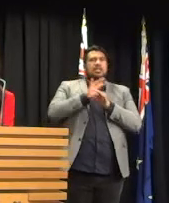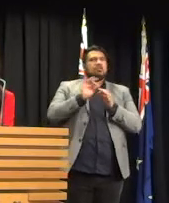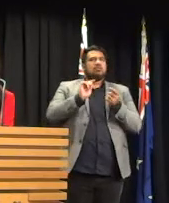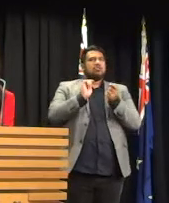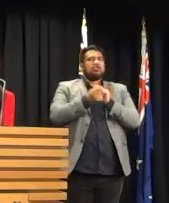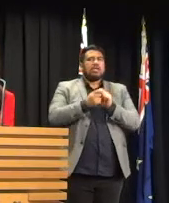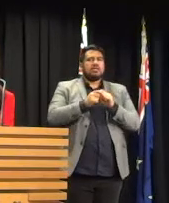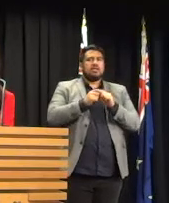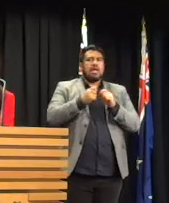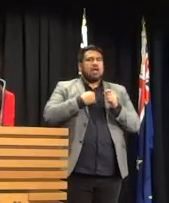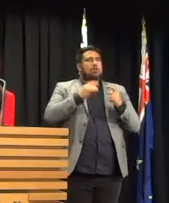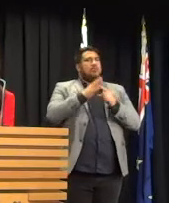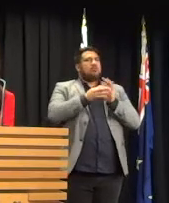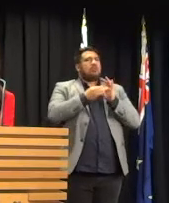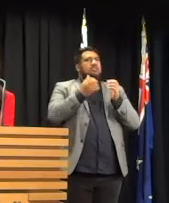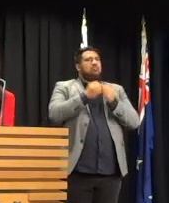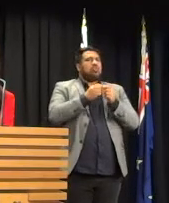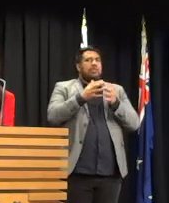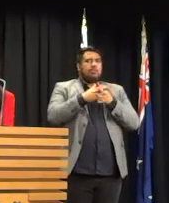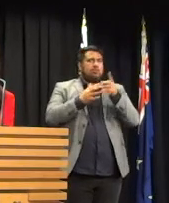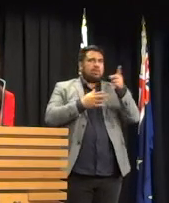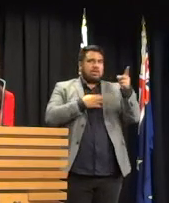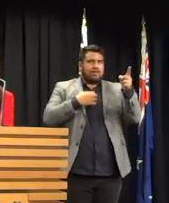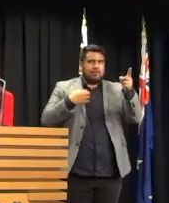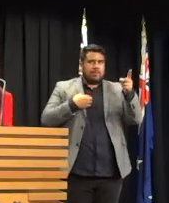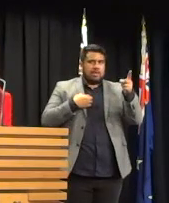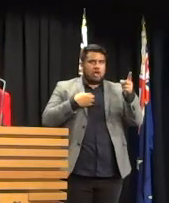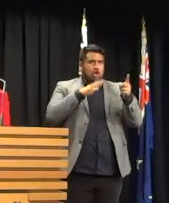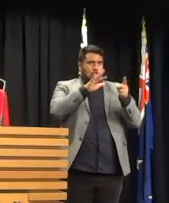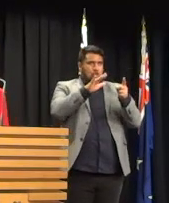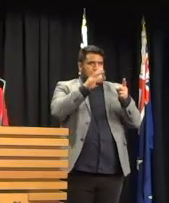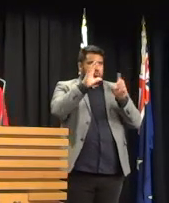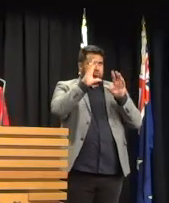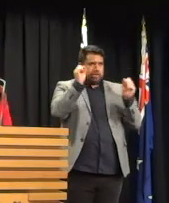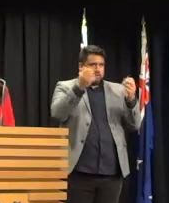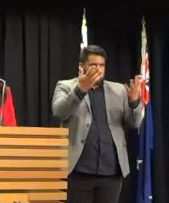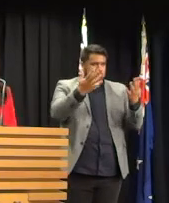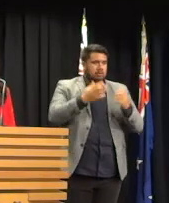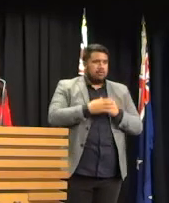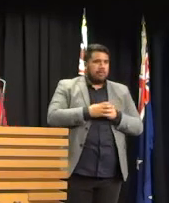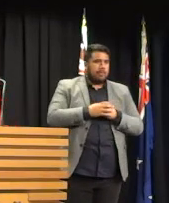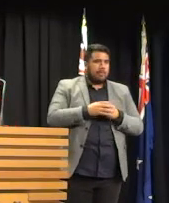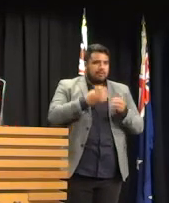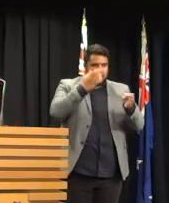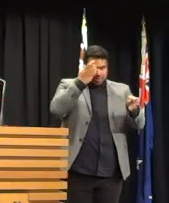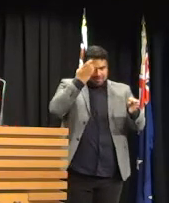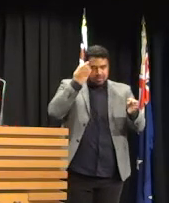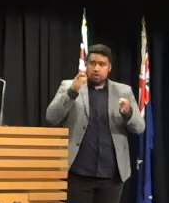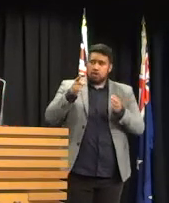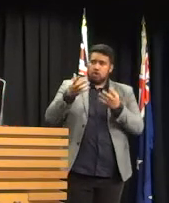of our relationship with the United States and whoever's the administrator at the time. Did you get any infat advice on that meeting?